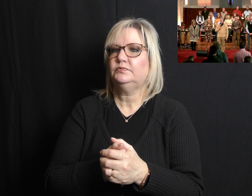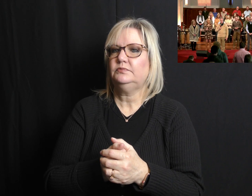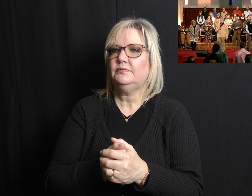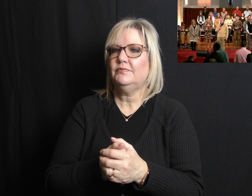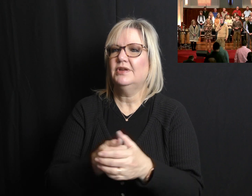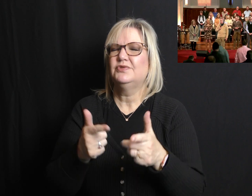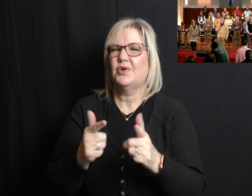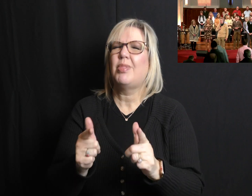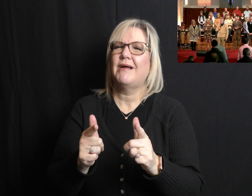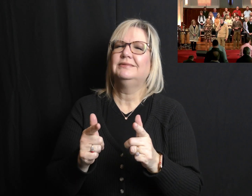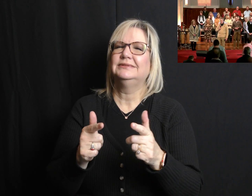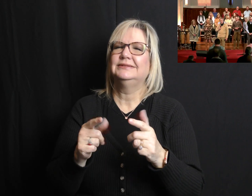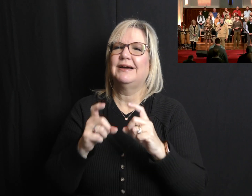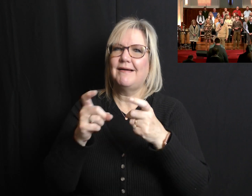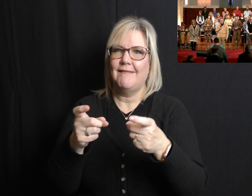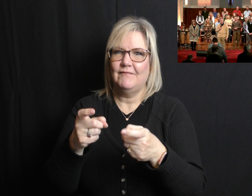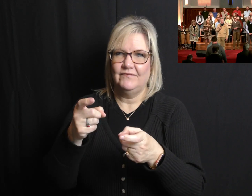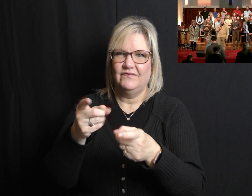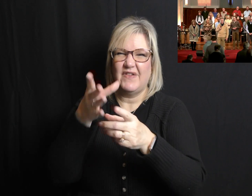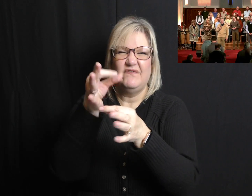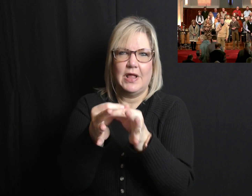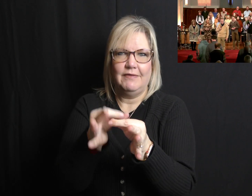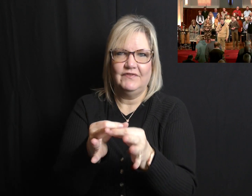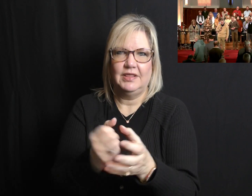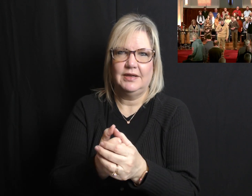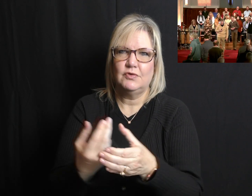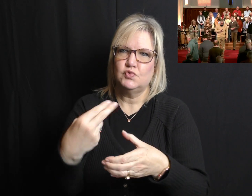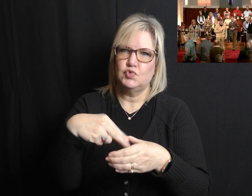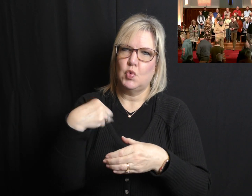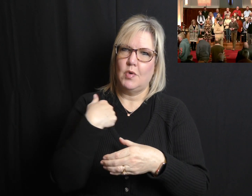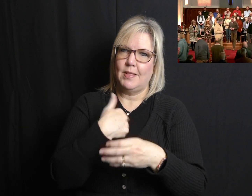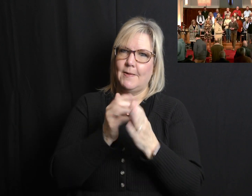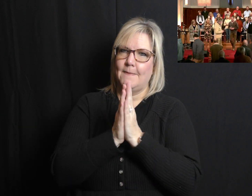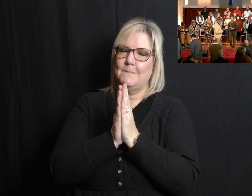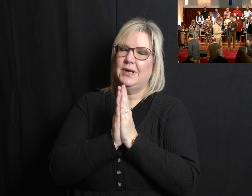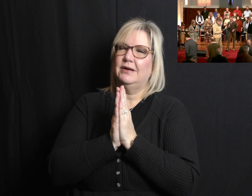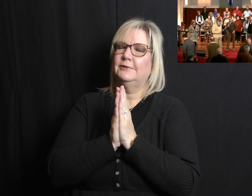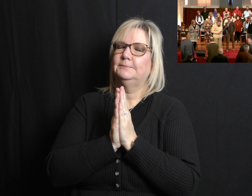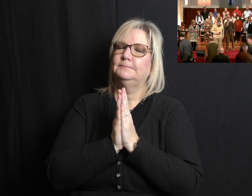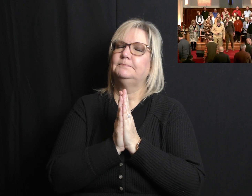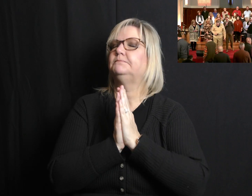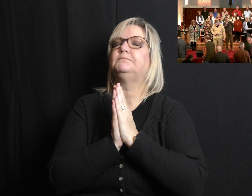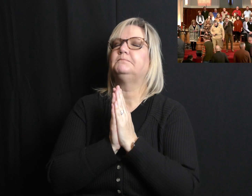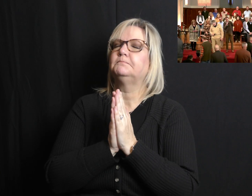give, and let's give faithfully. Would you join with us in prayer?